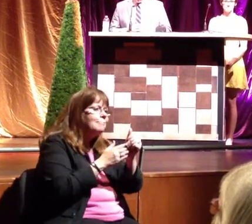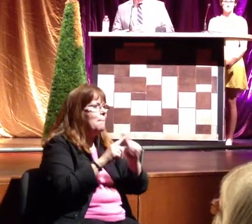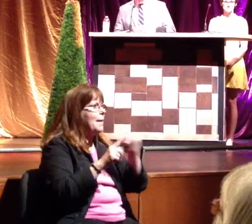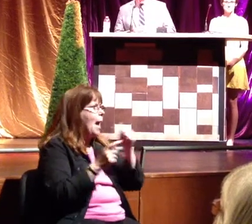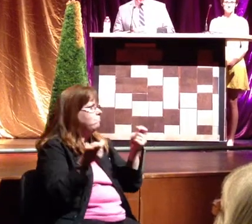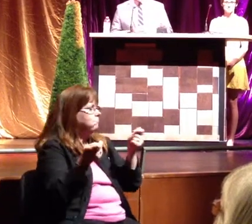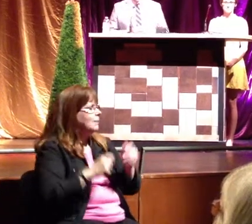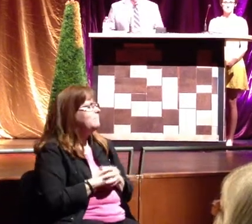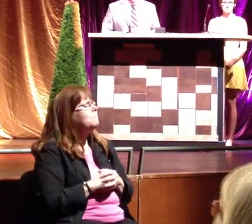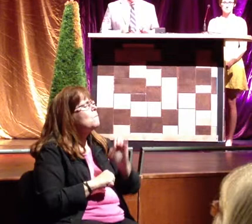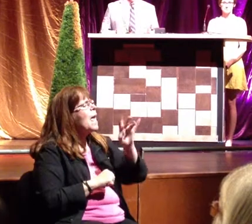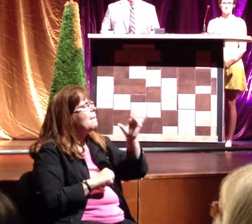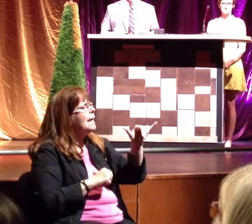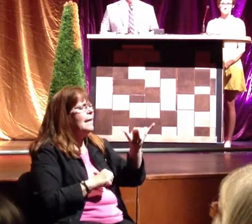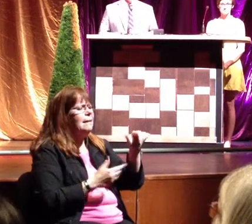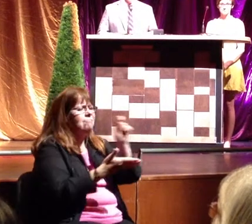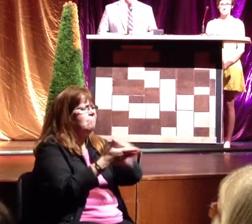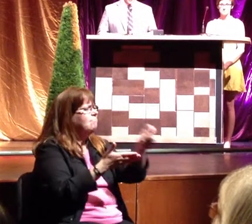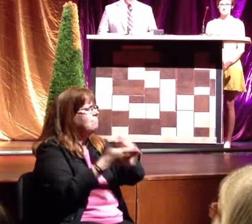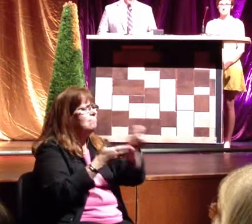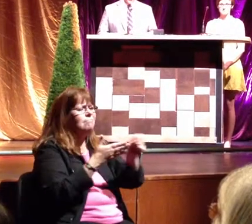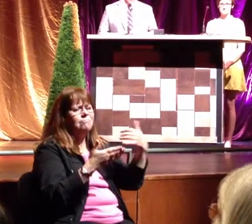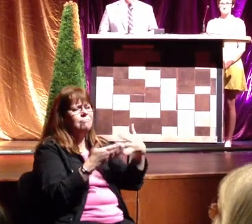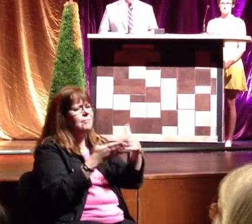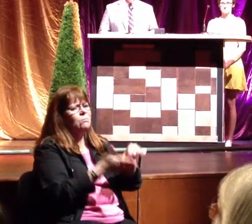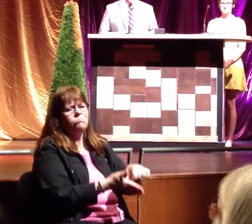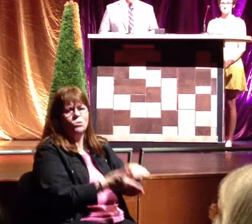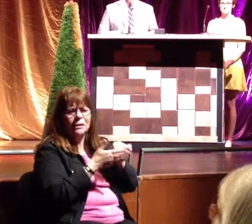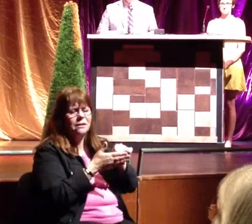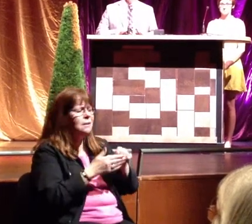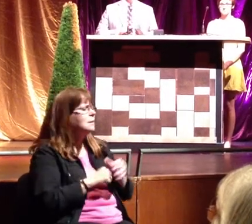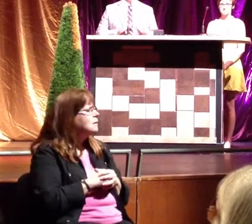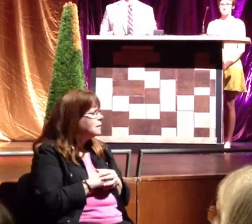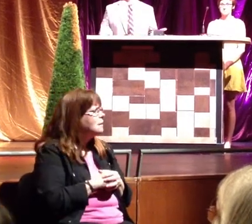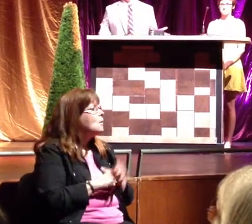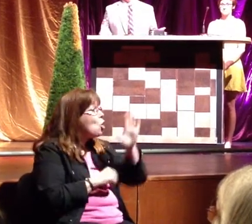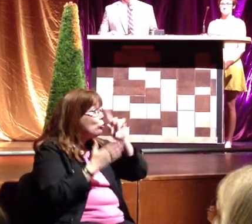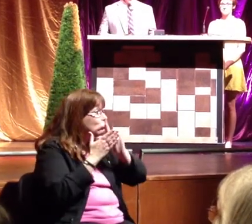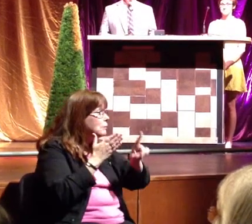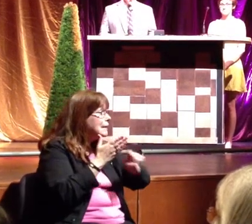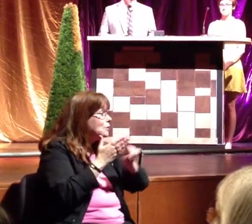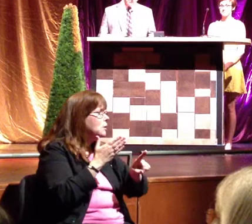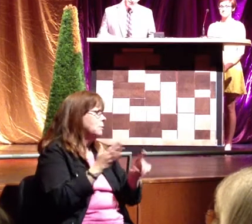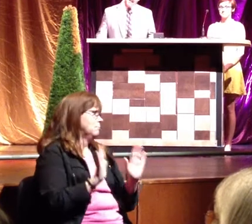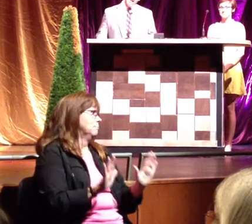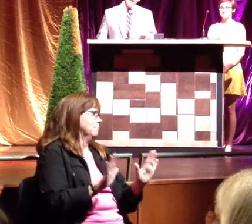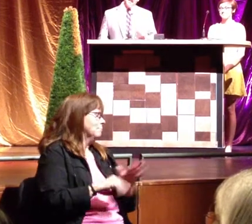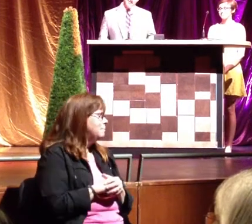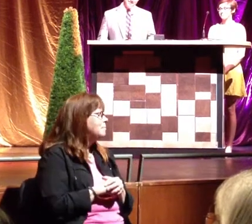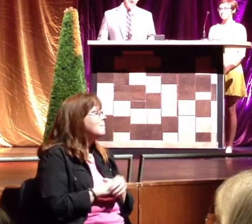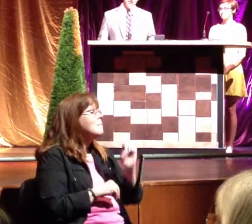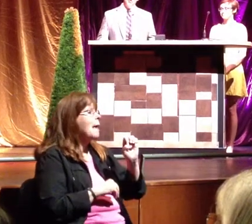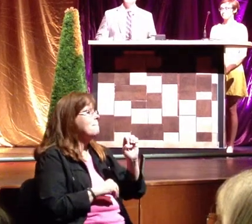Emily, her written work is very impressive, and her research is just outstanding. So Emily